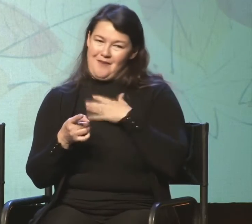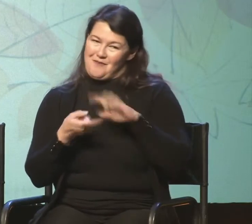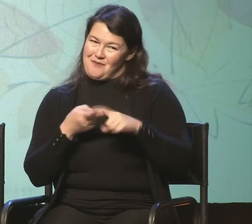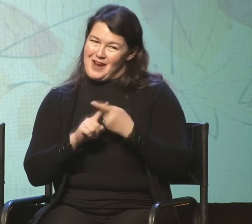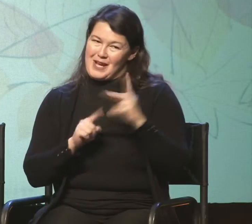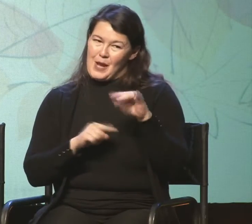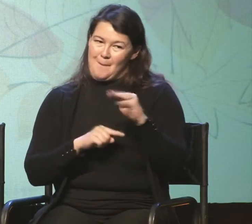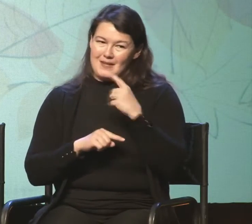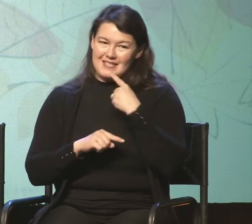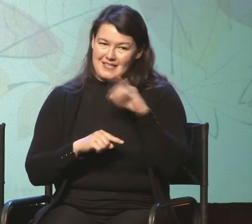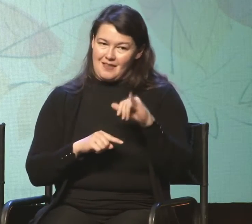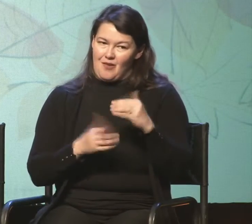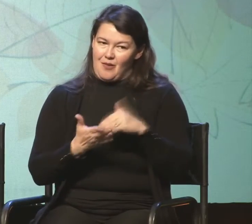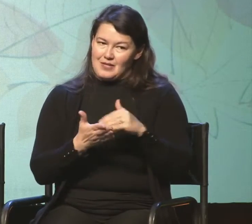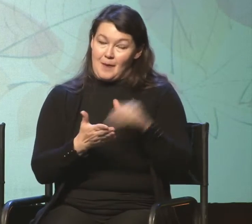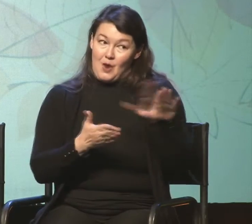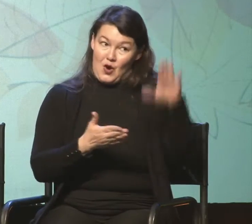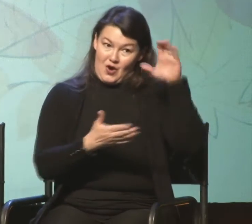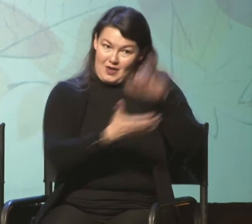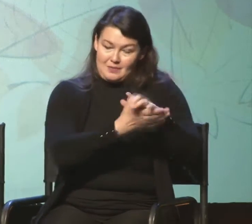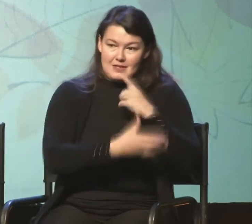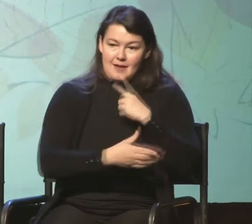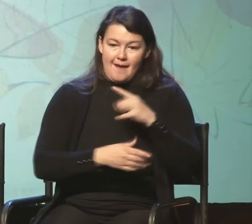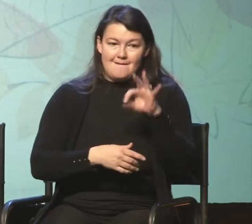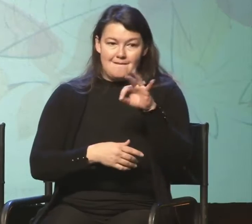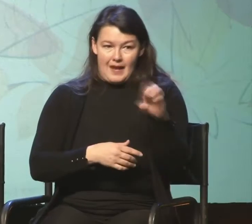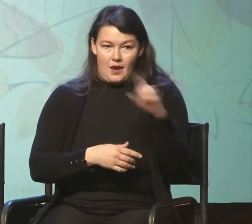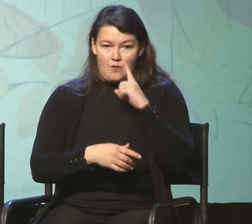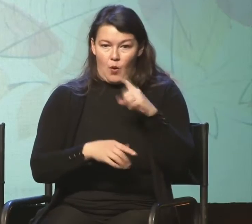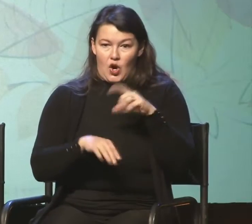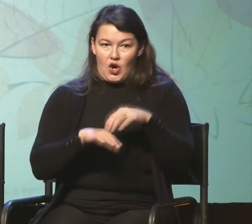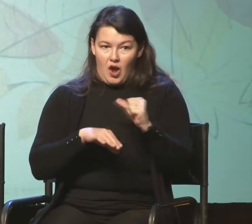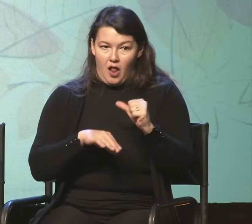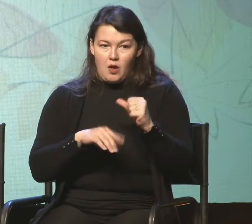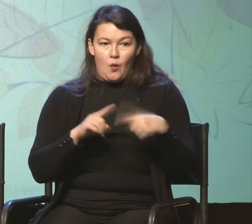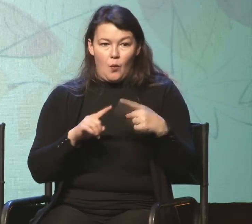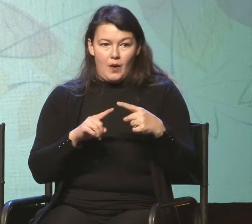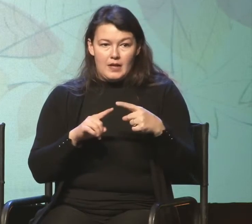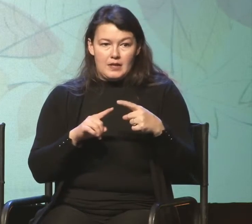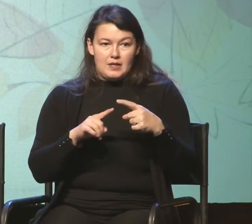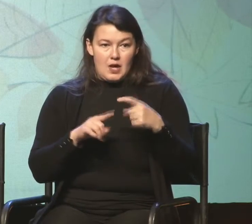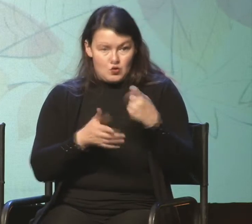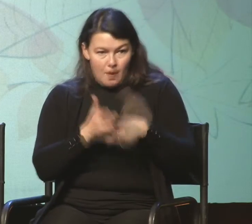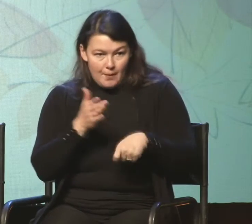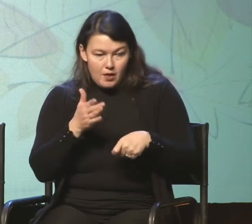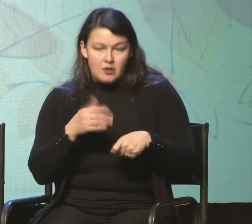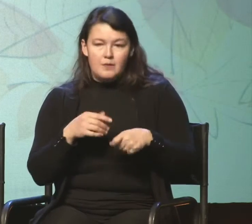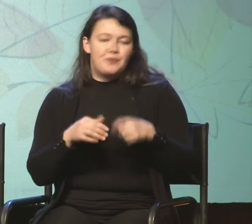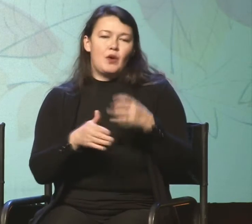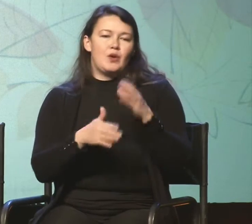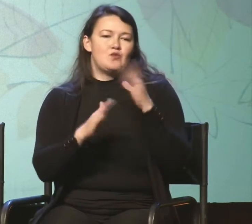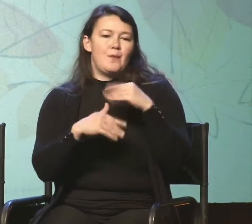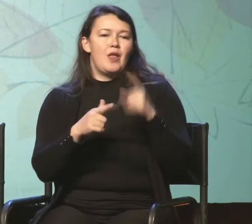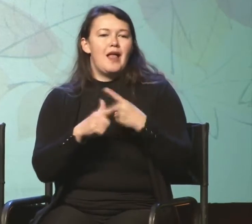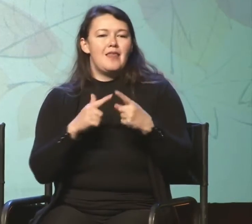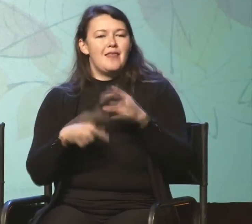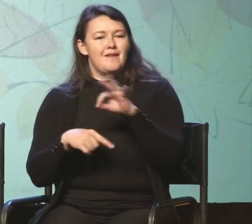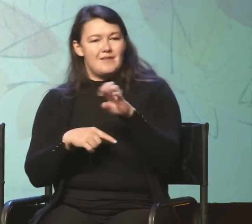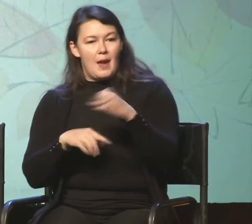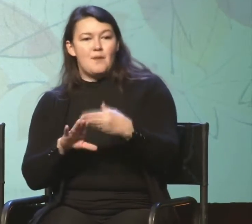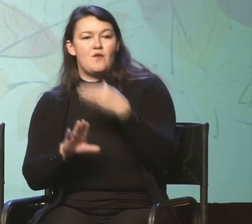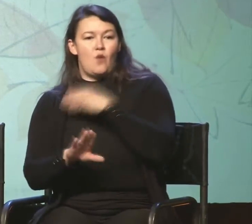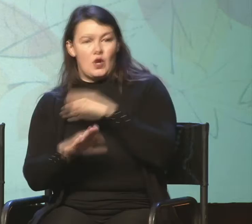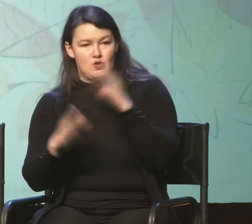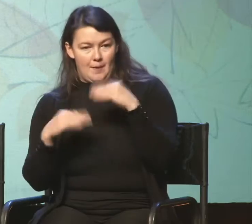know, her husband has said the fee to call when you're in trouble and the fee when, before you're in trouble. So, right, so the